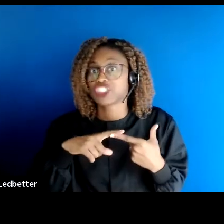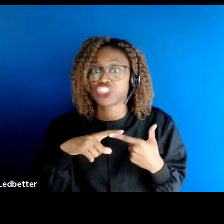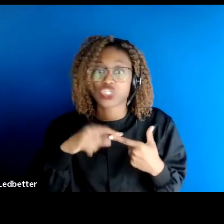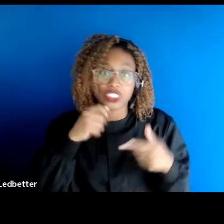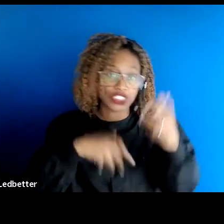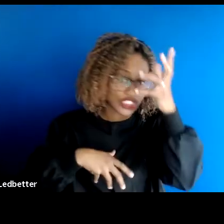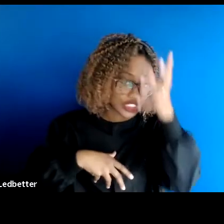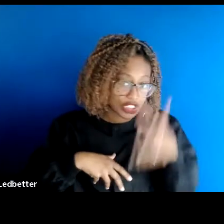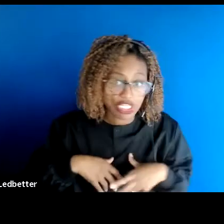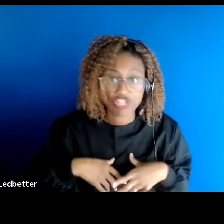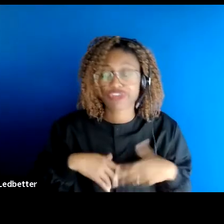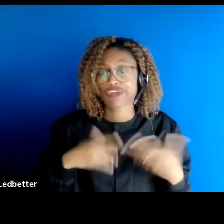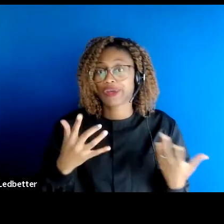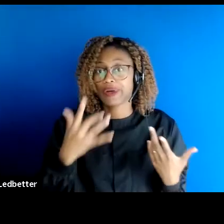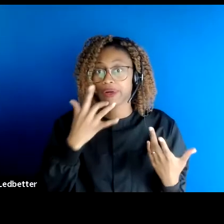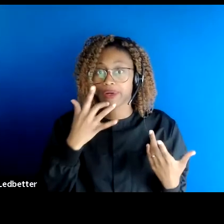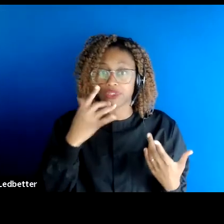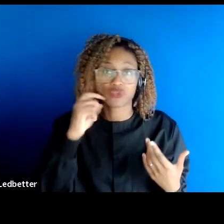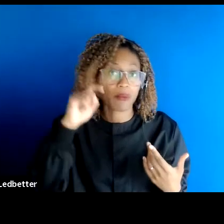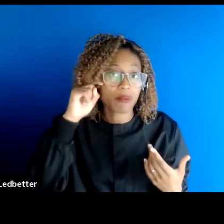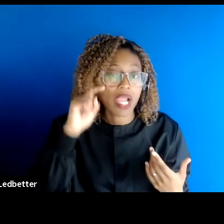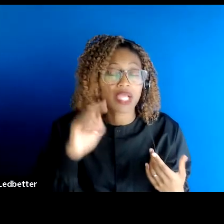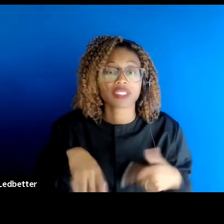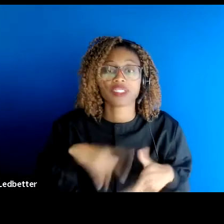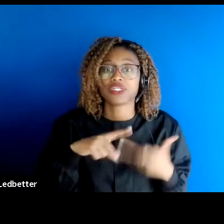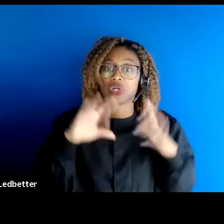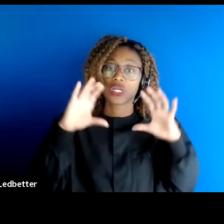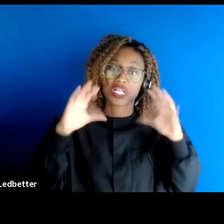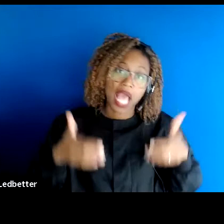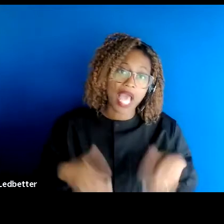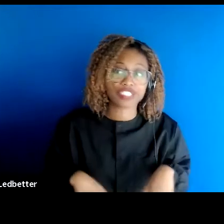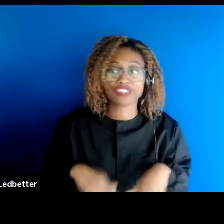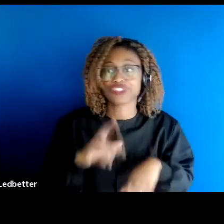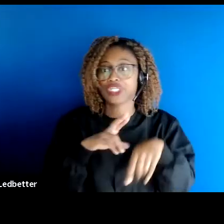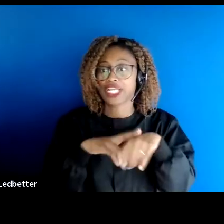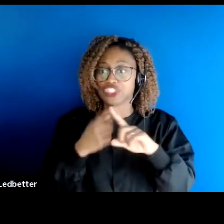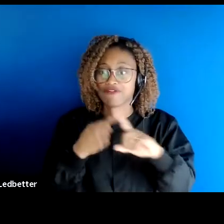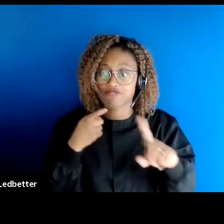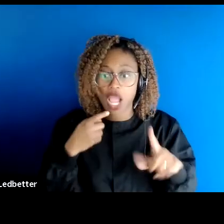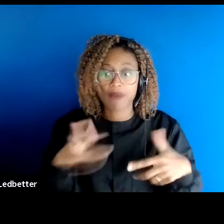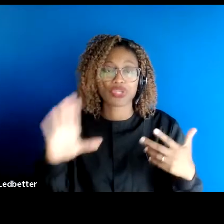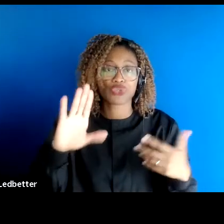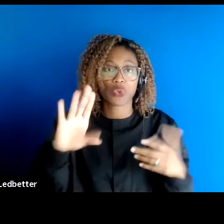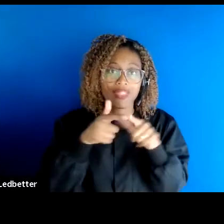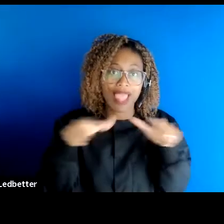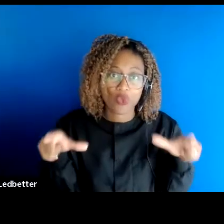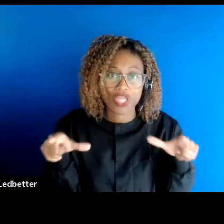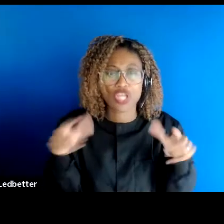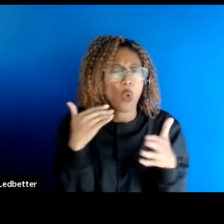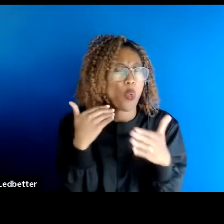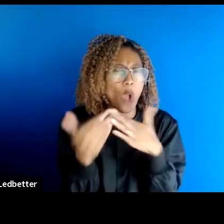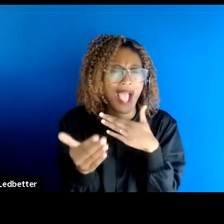sexual orientation or your class or your nationality or your language, whatever that may be,